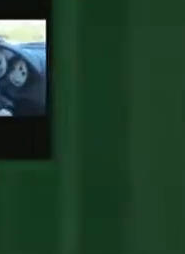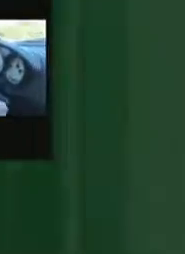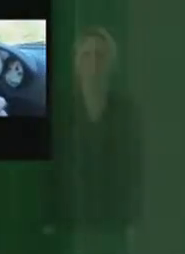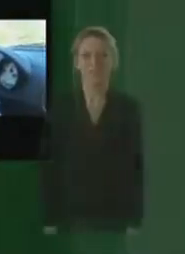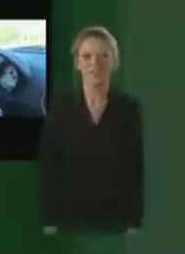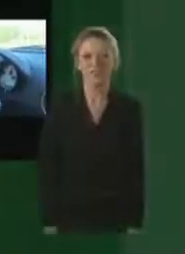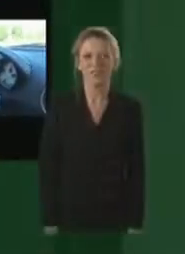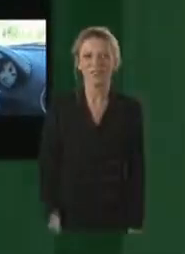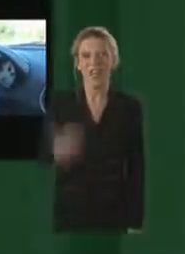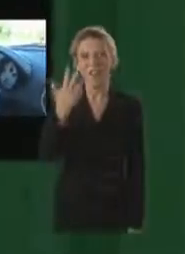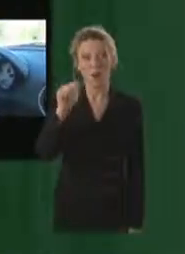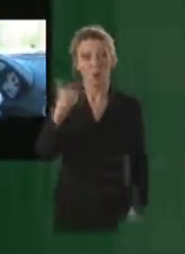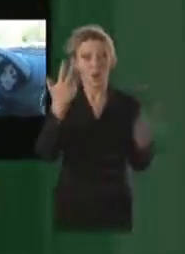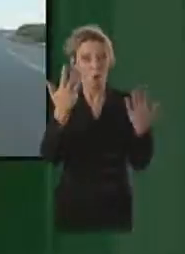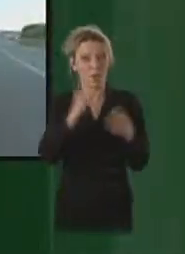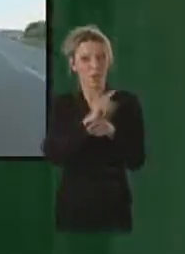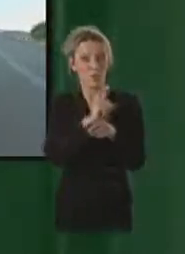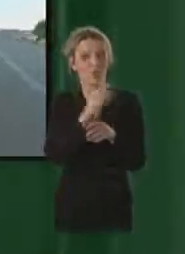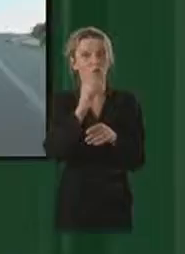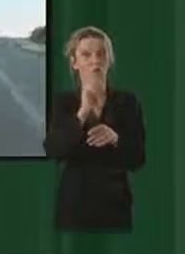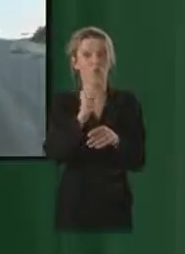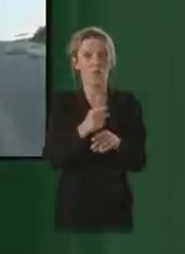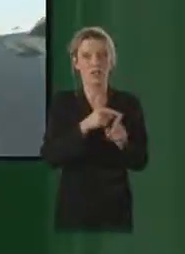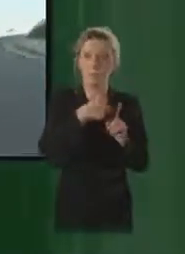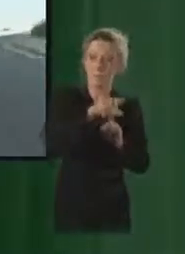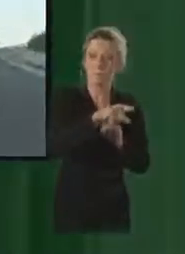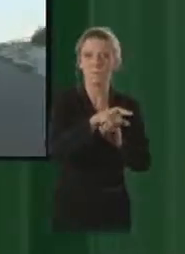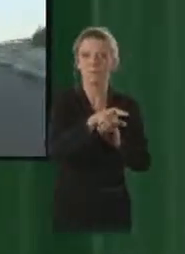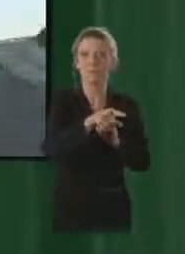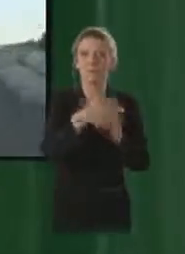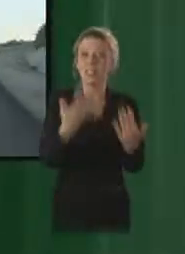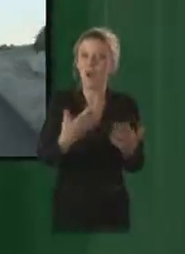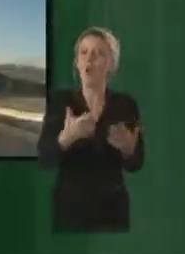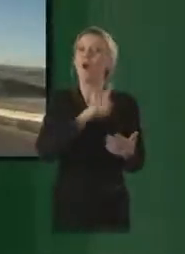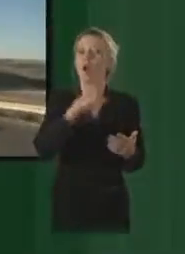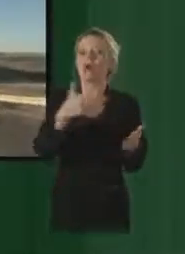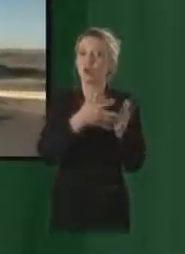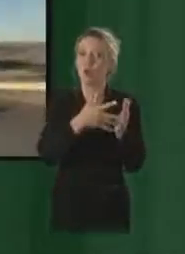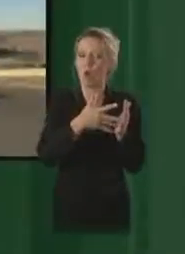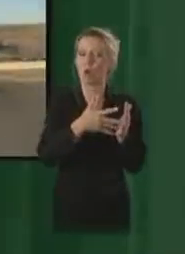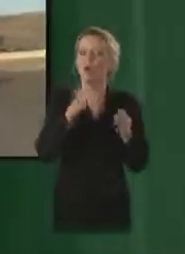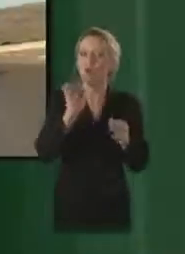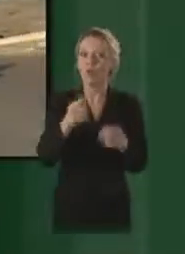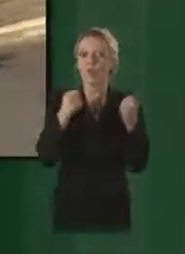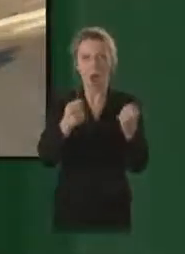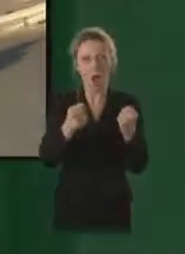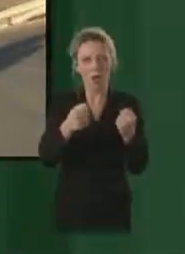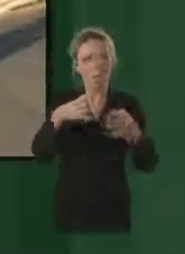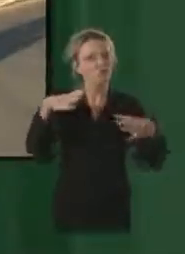In 4.9 seconds from 0 to 100, take off like in a race car with launch control. Depress the brake, floor the